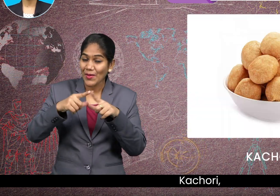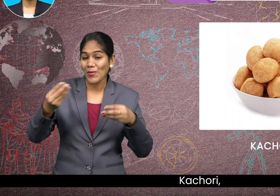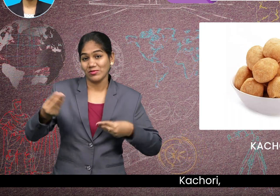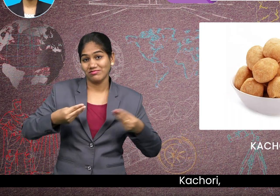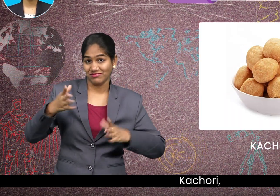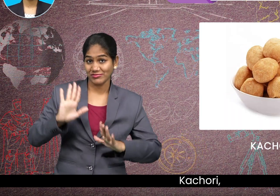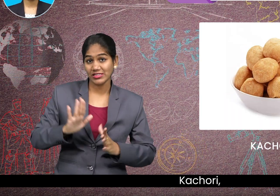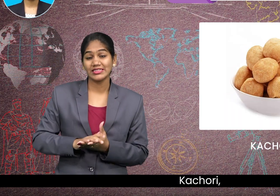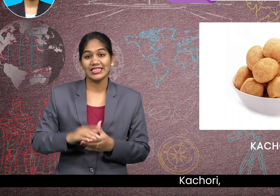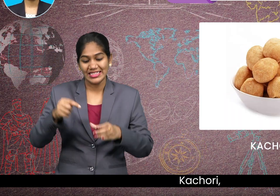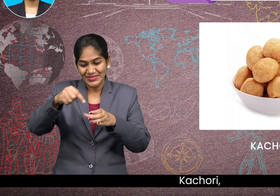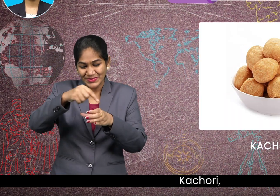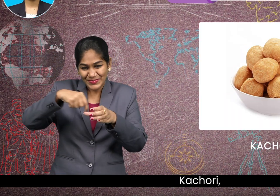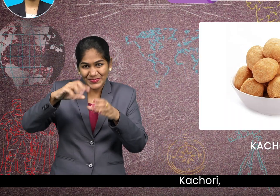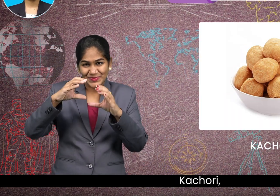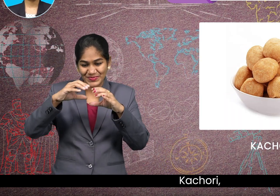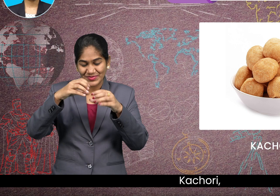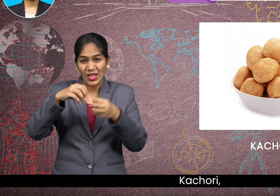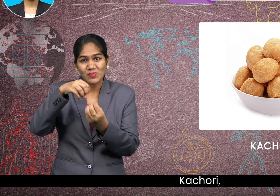kachori,